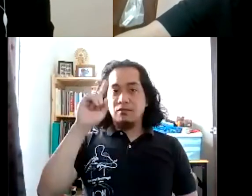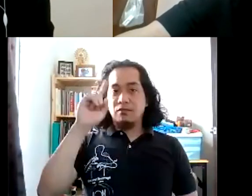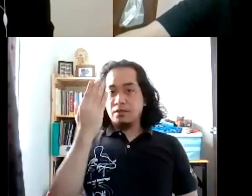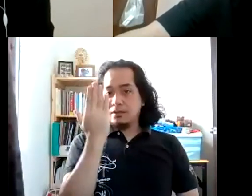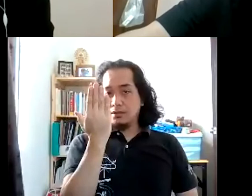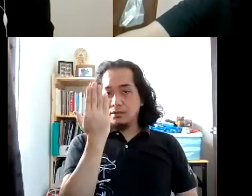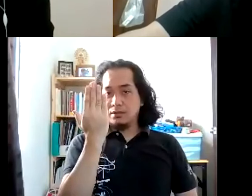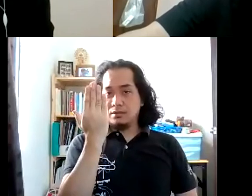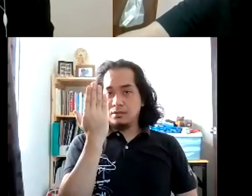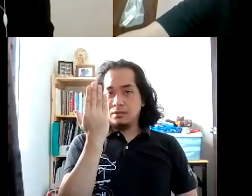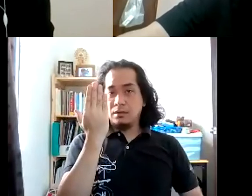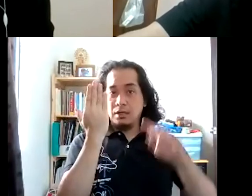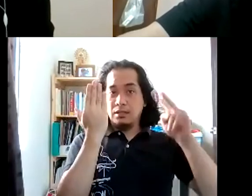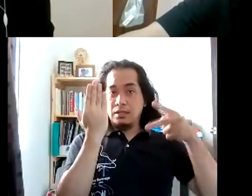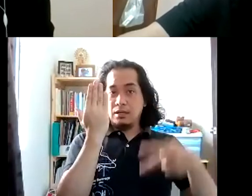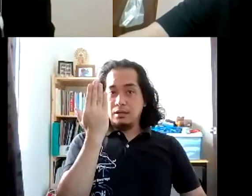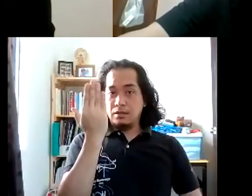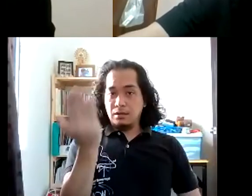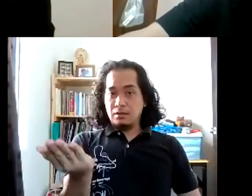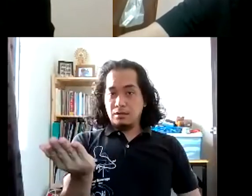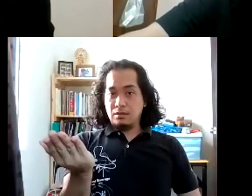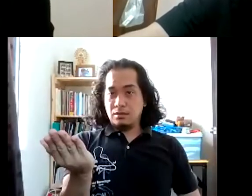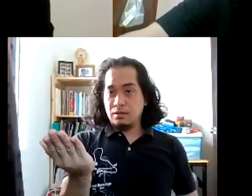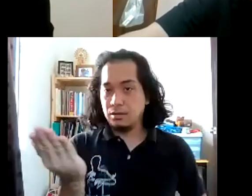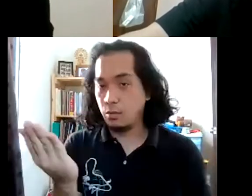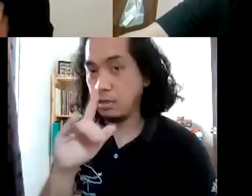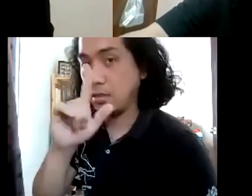when I was listing all the